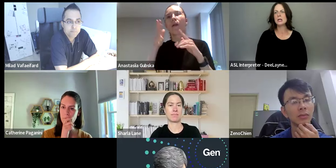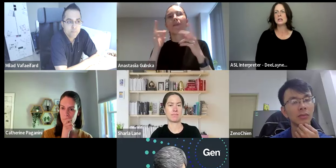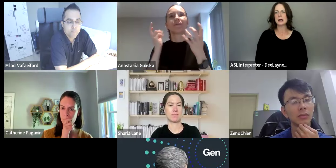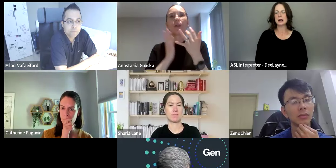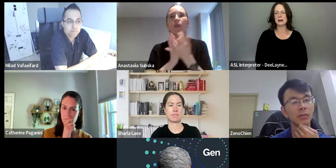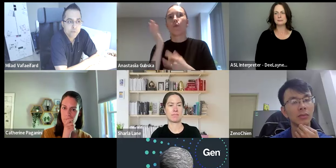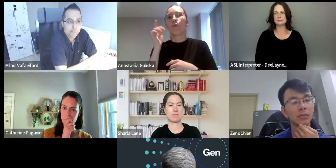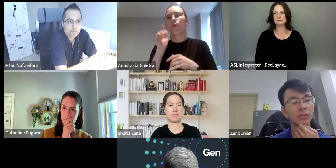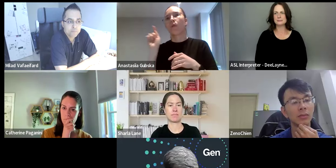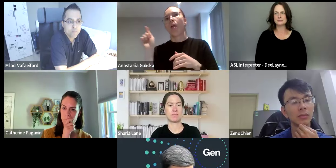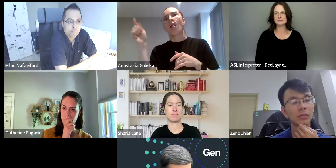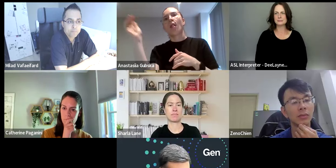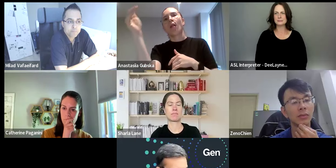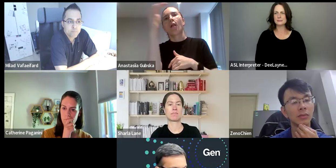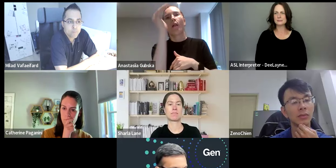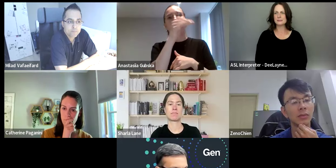sure.